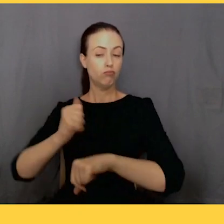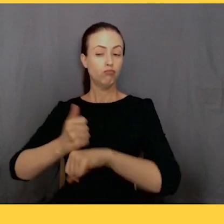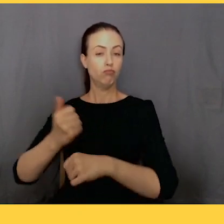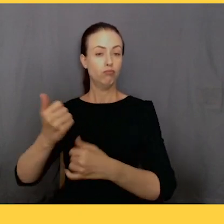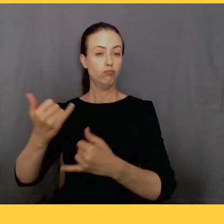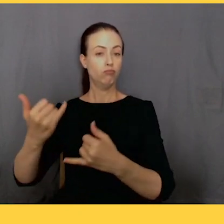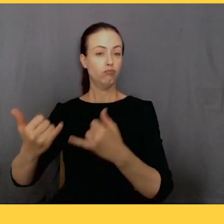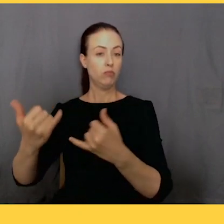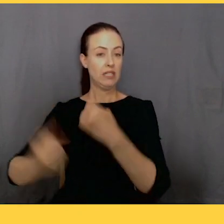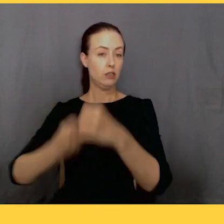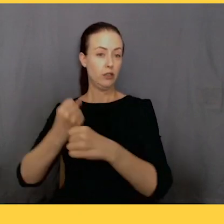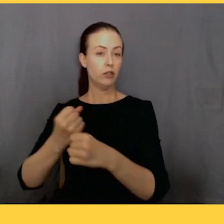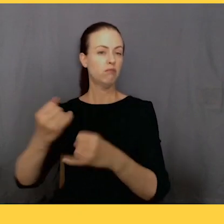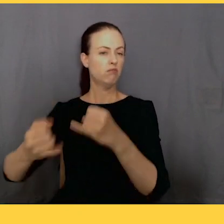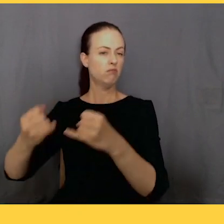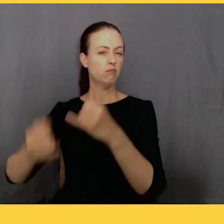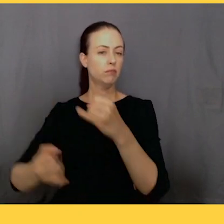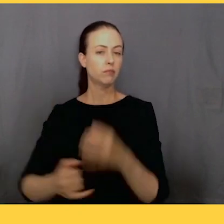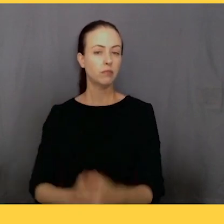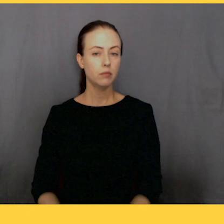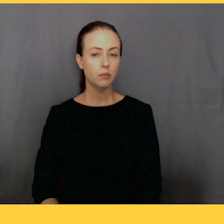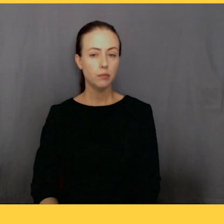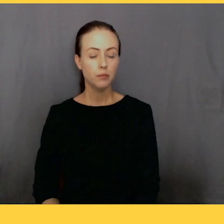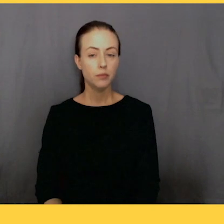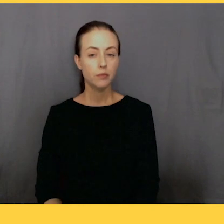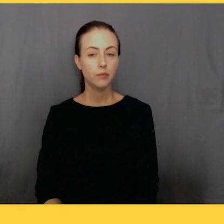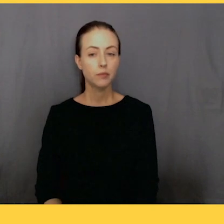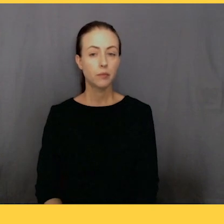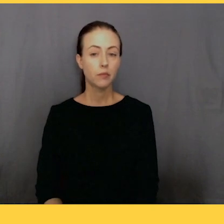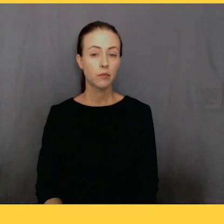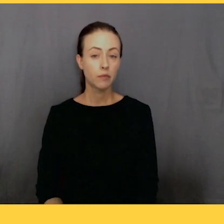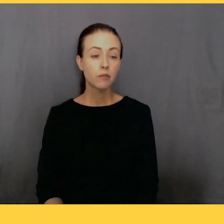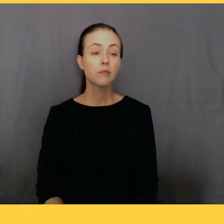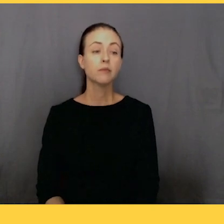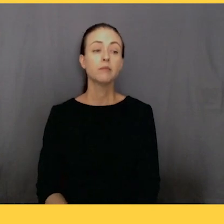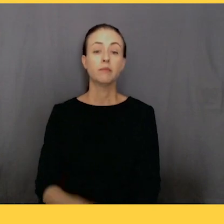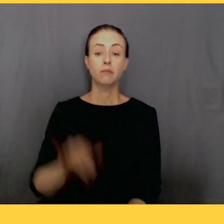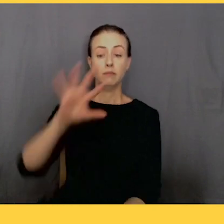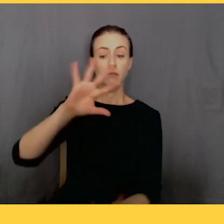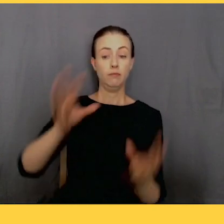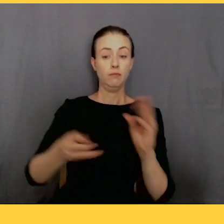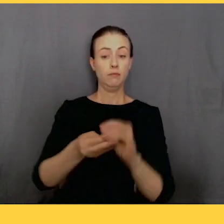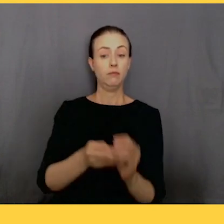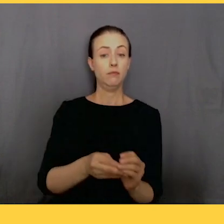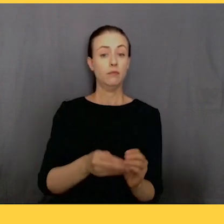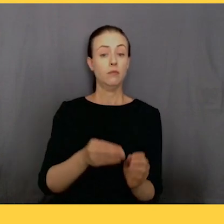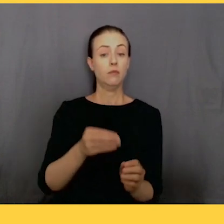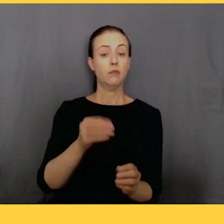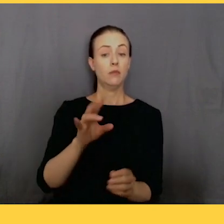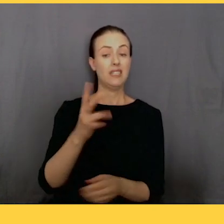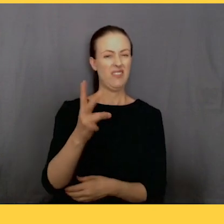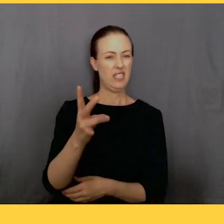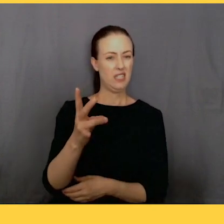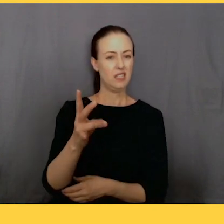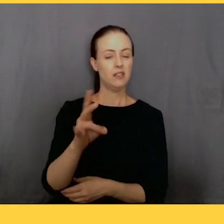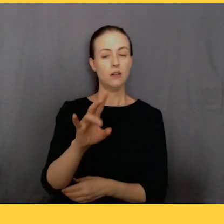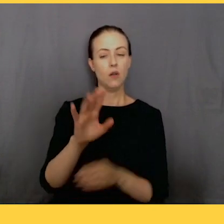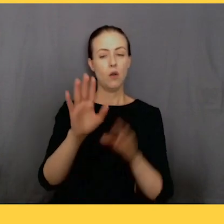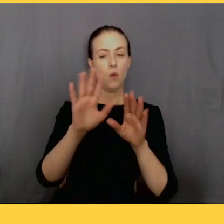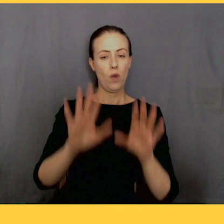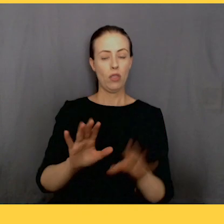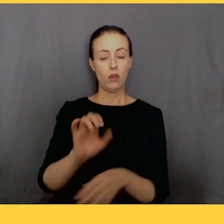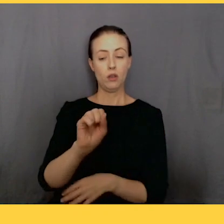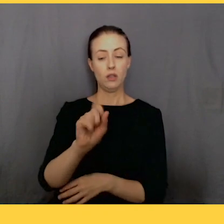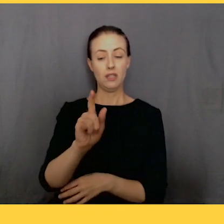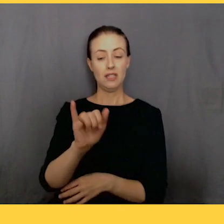year. So all of these weather stations are providing real-time weather information, and our weather modeling